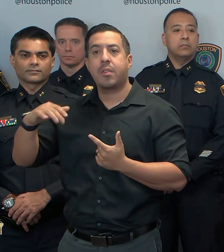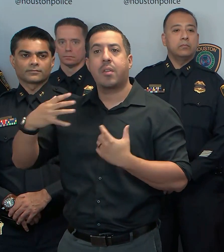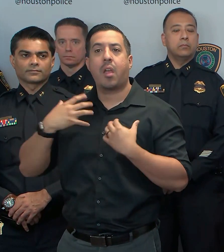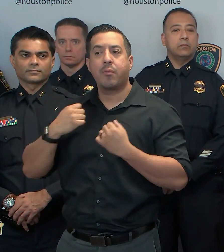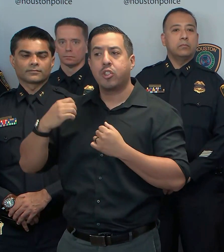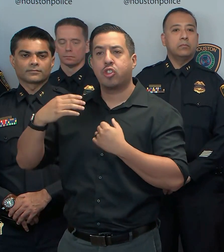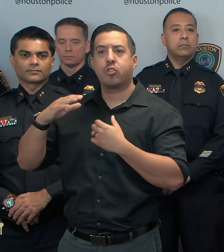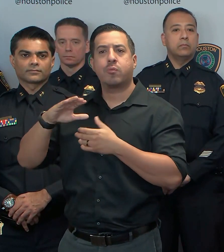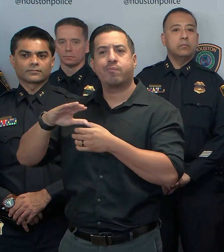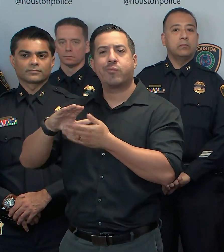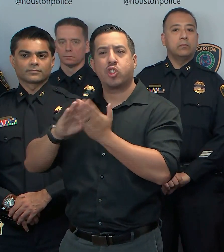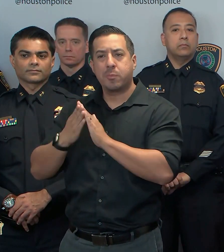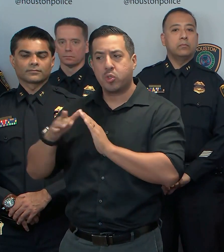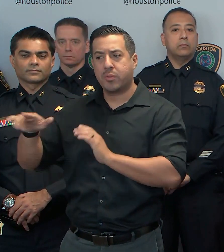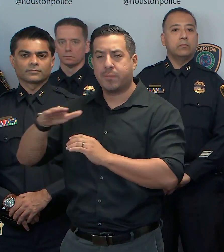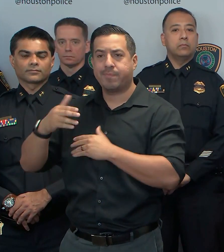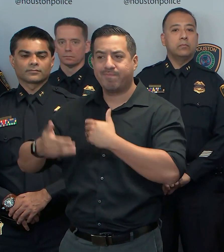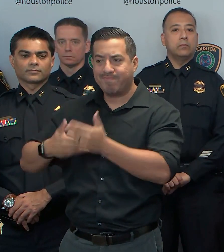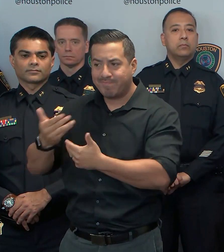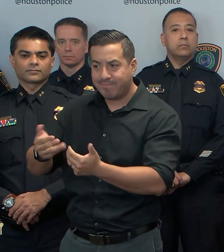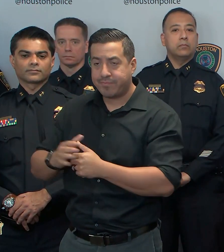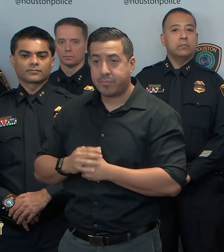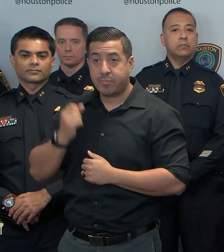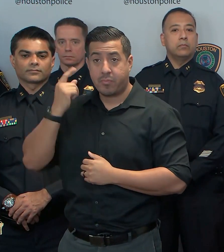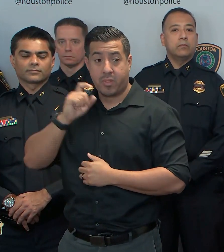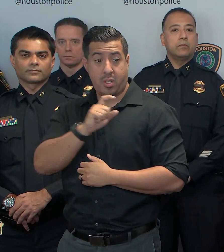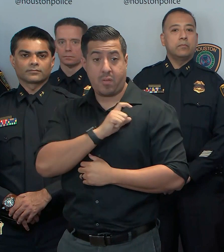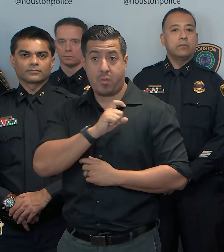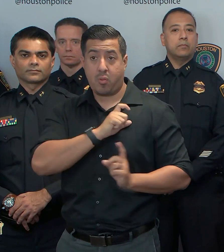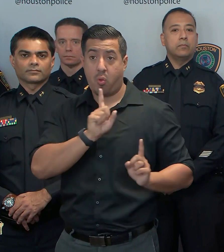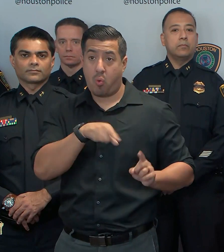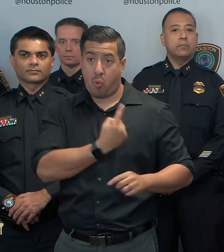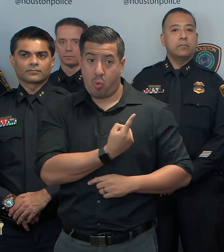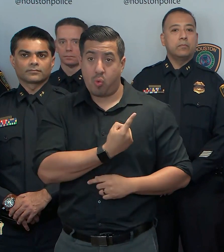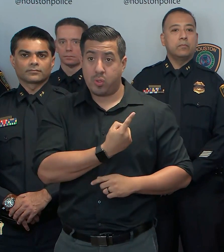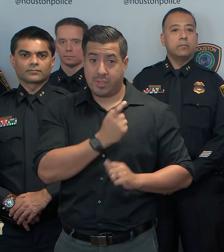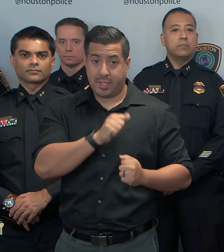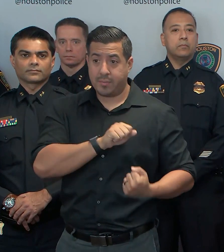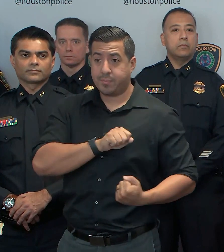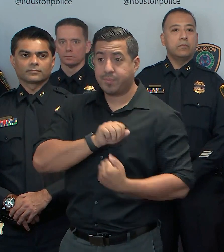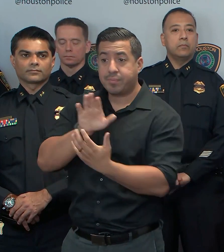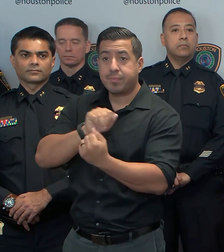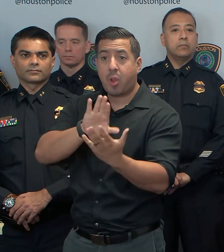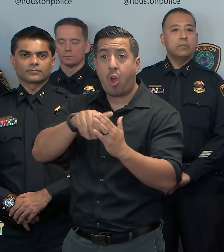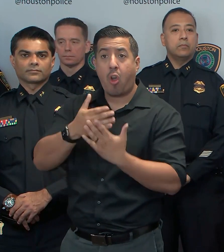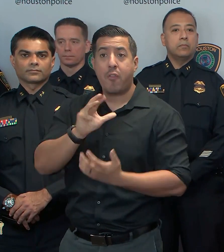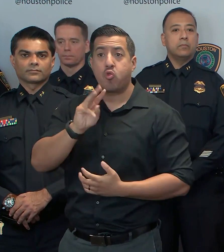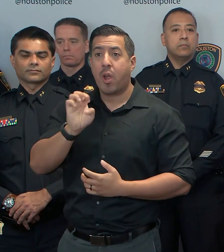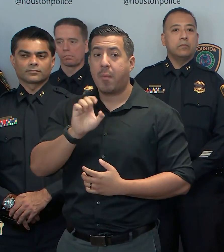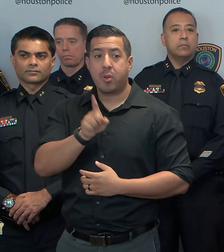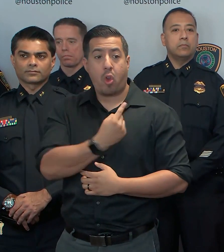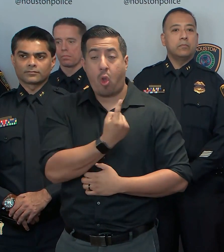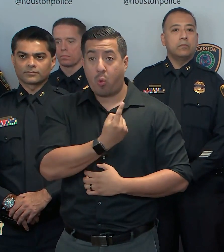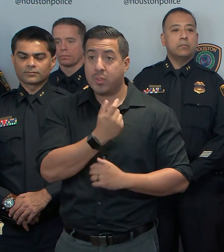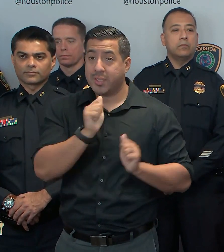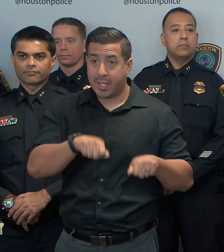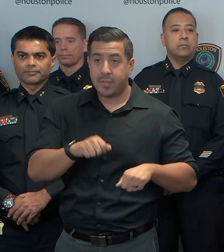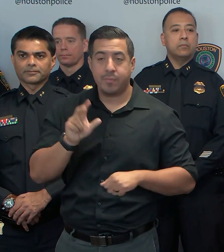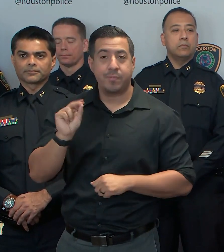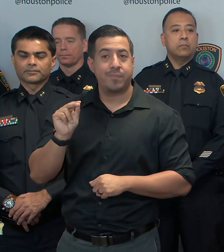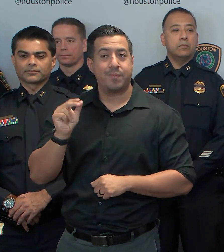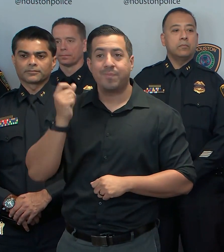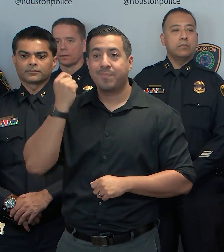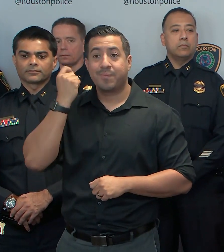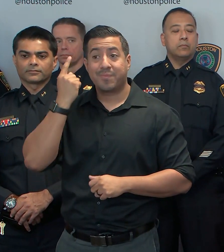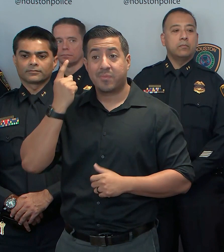the process. Law enforcement efforts alone will not sufficiently address the symptoms of crime, and as many of you know, last